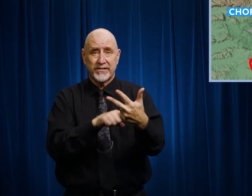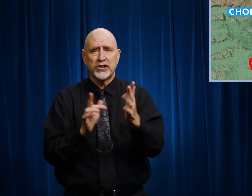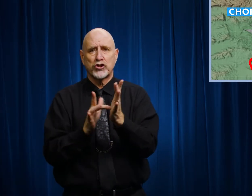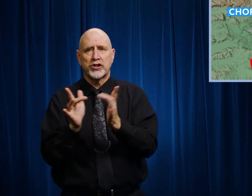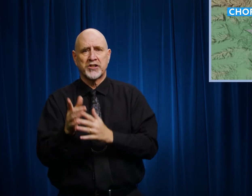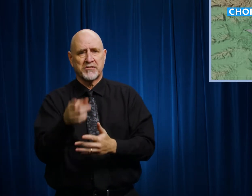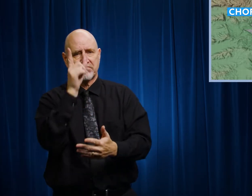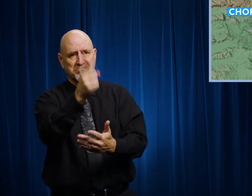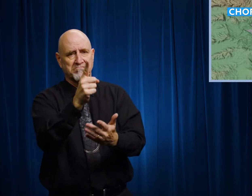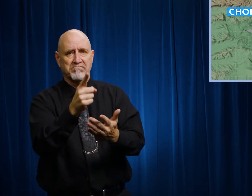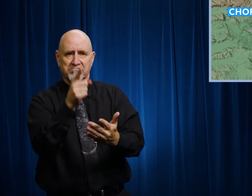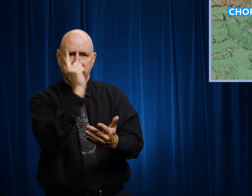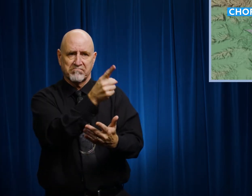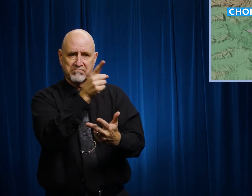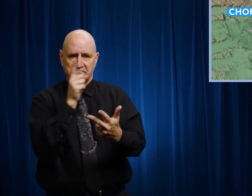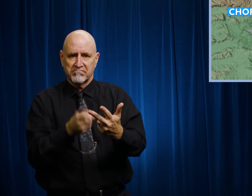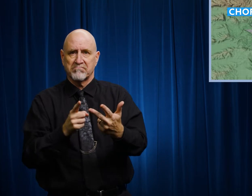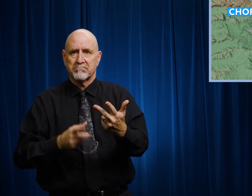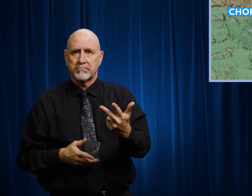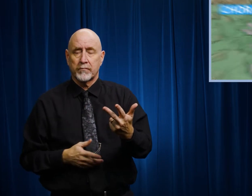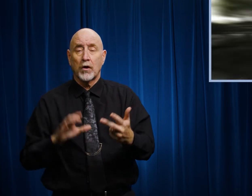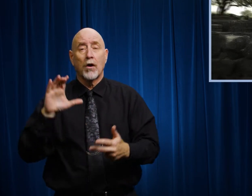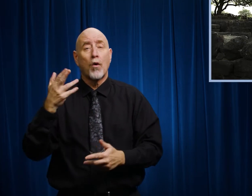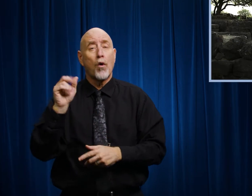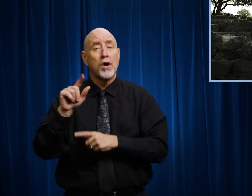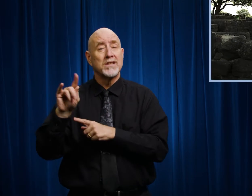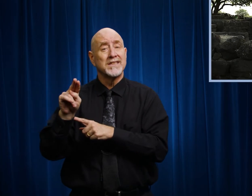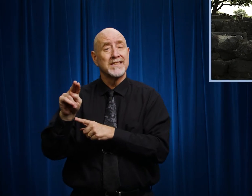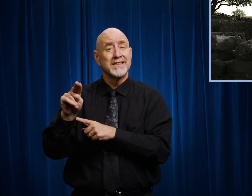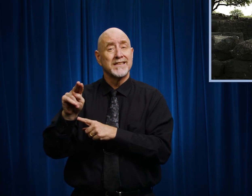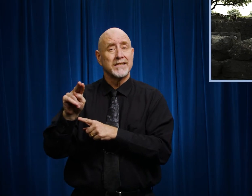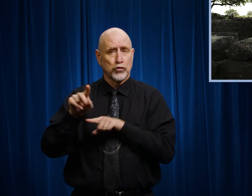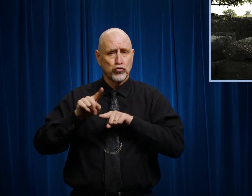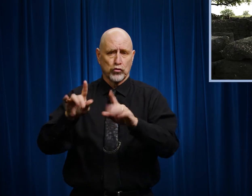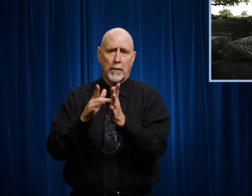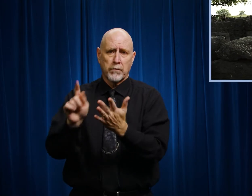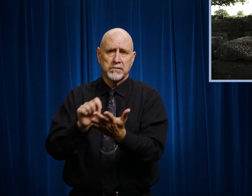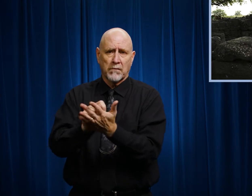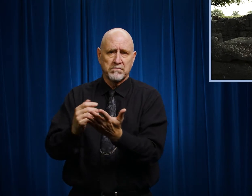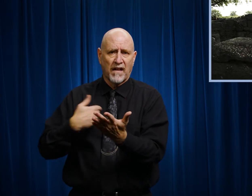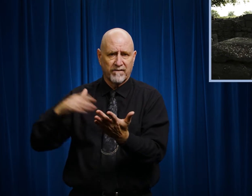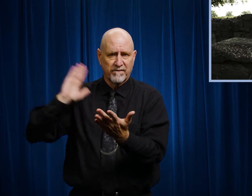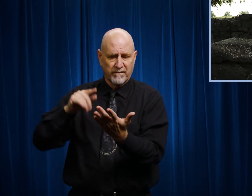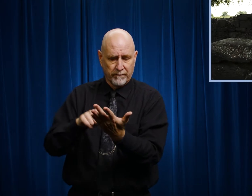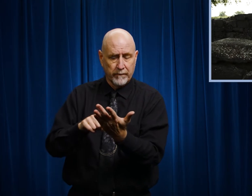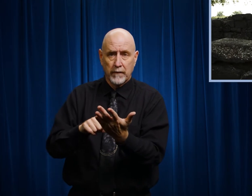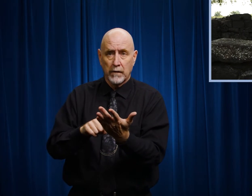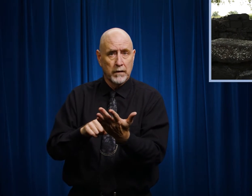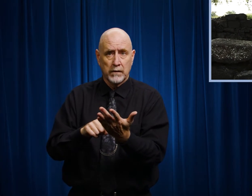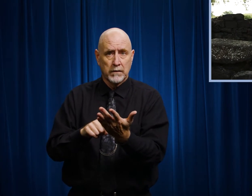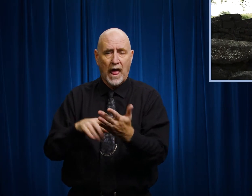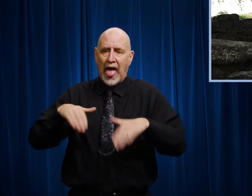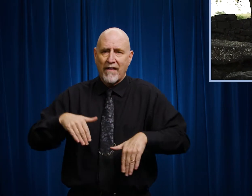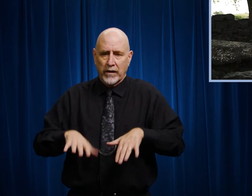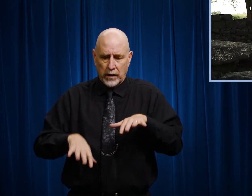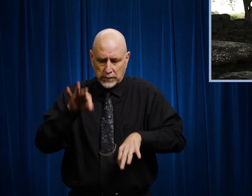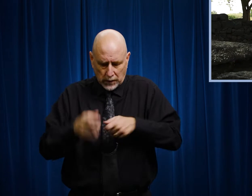towns were denounced by Jesus. Corazin, which existed during Bible times, has yet to be